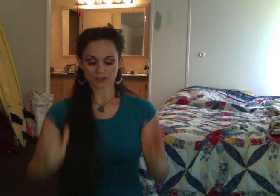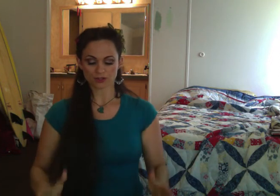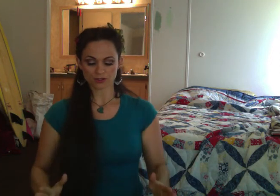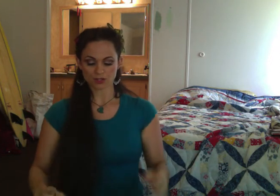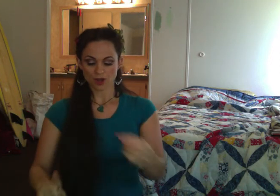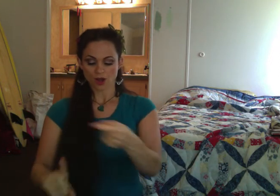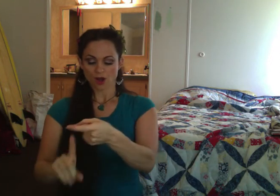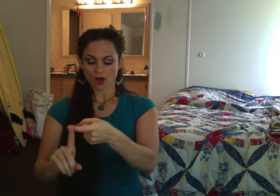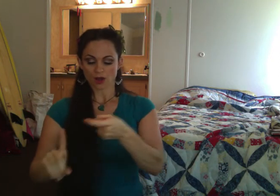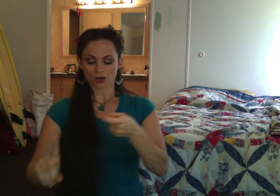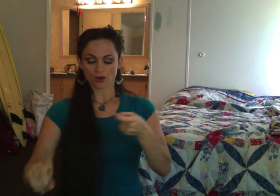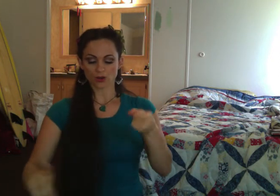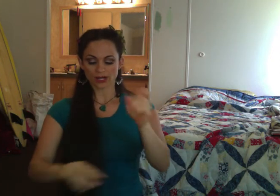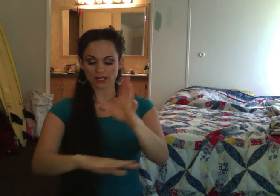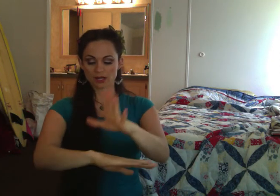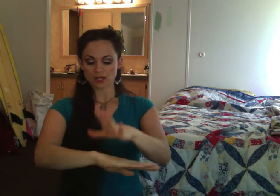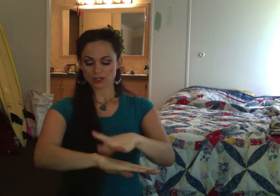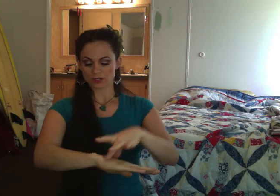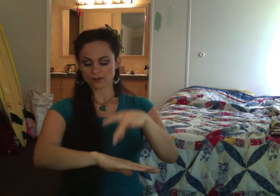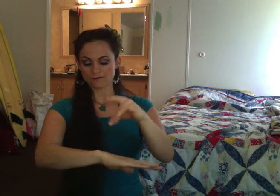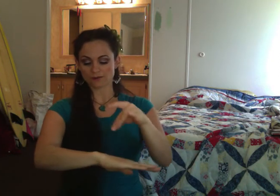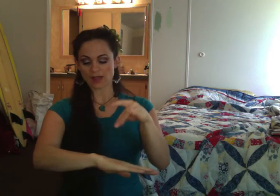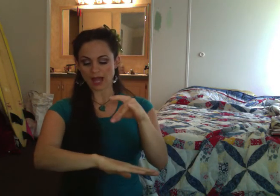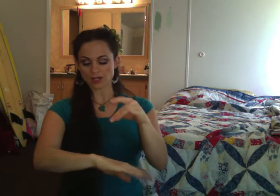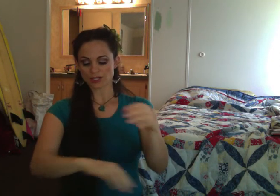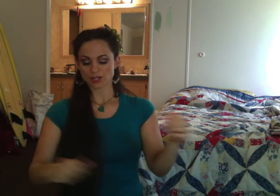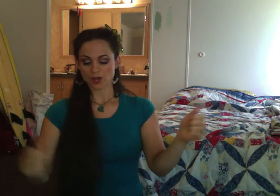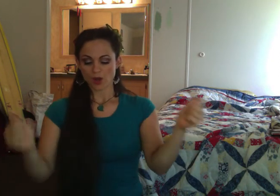masters, according to the flesh,